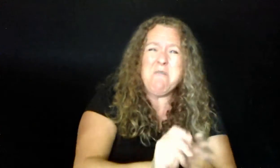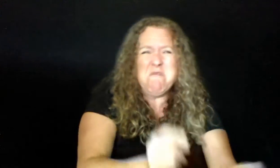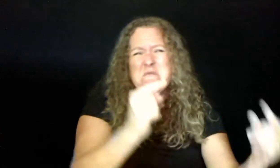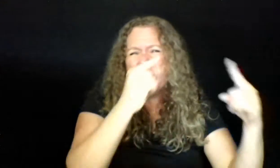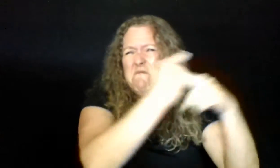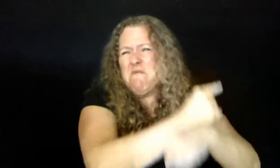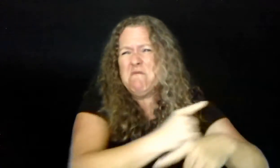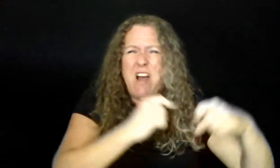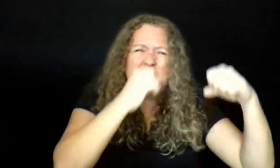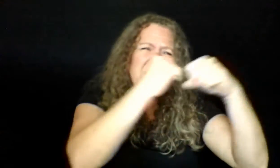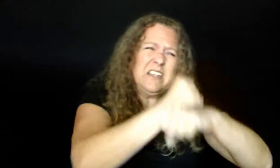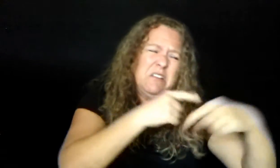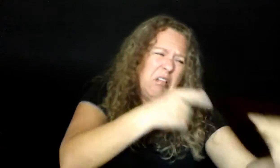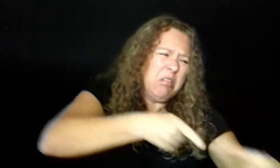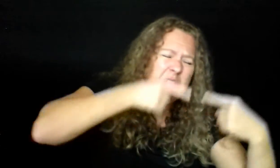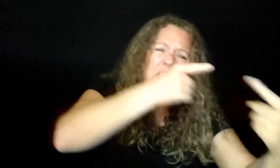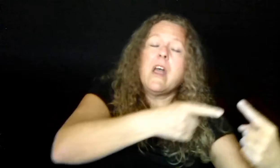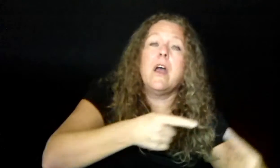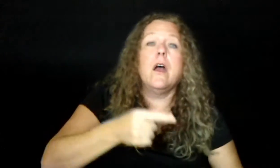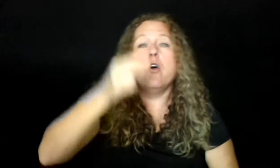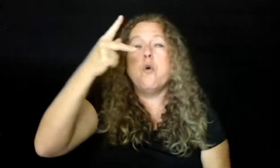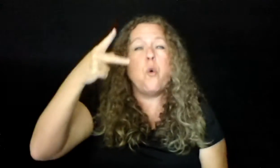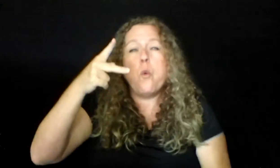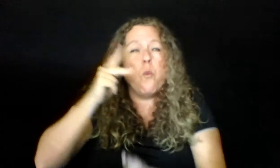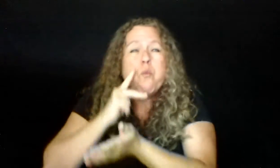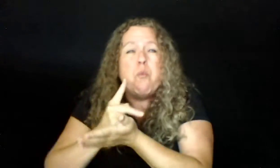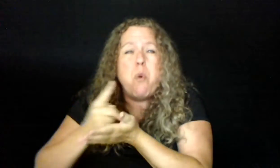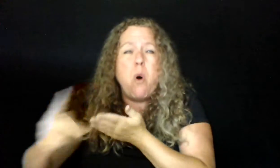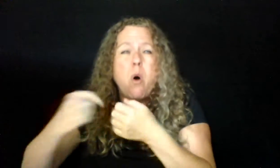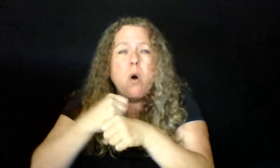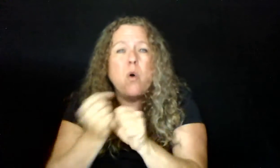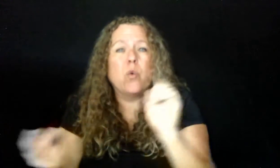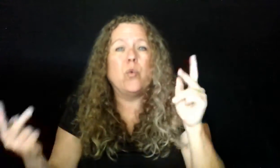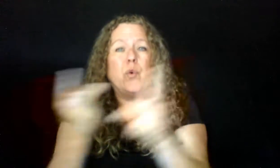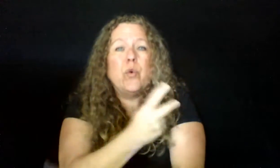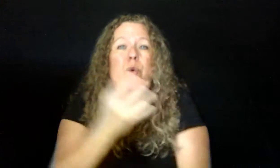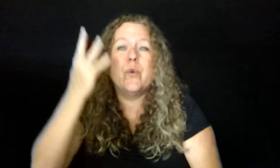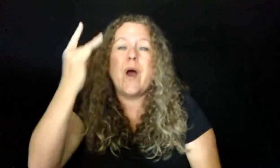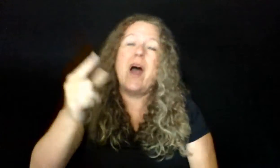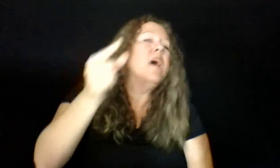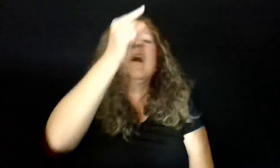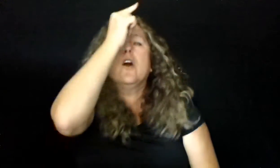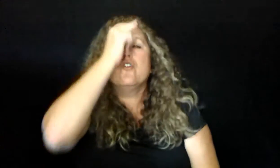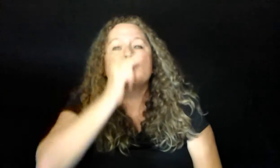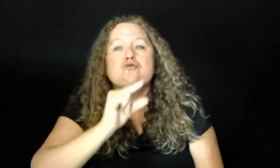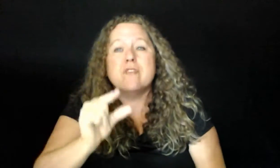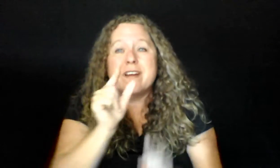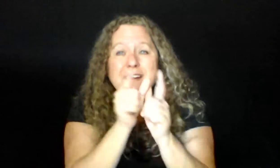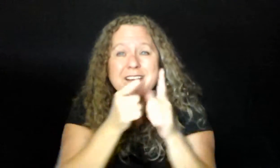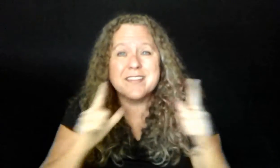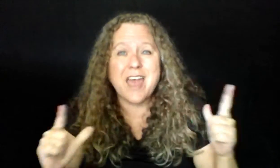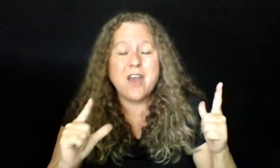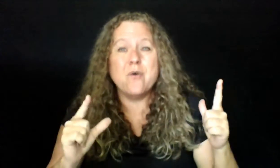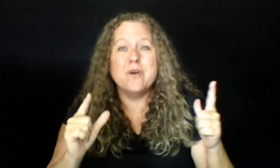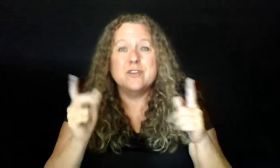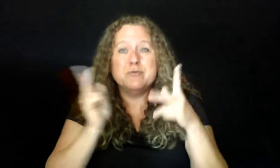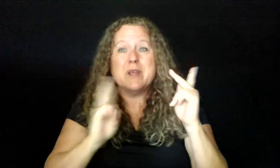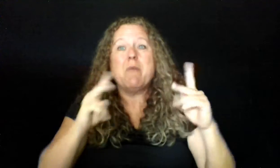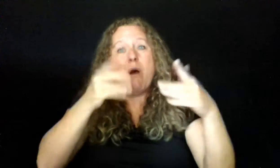in Greek-speaking Gentiles into the synagogues. Now, it was absolutely permissible for someone to